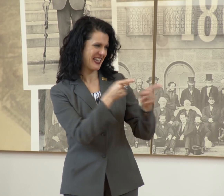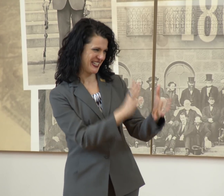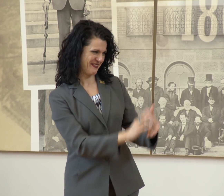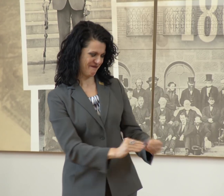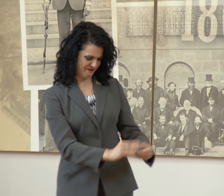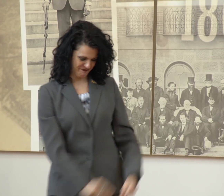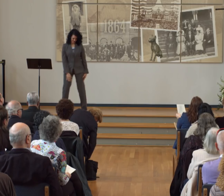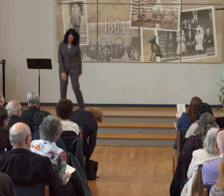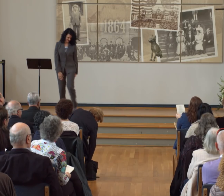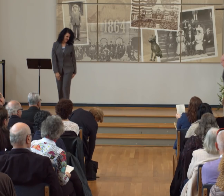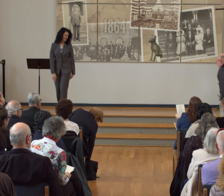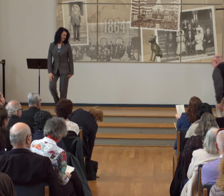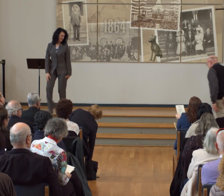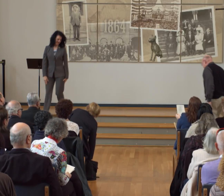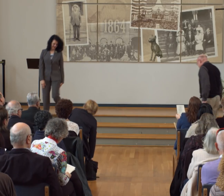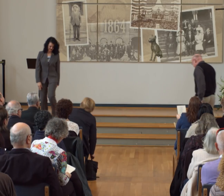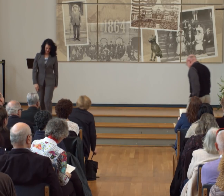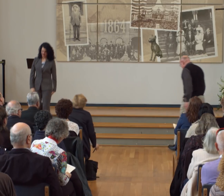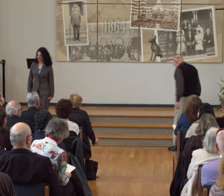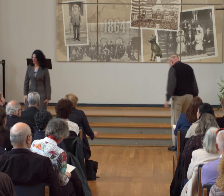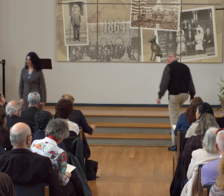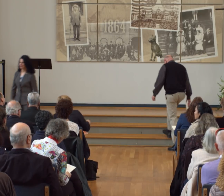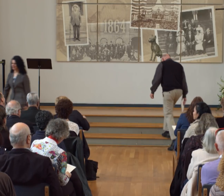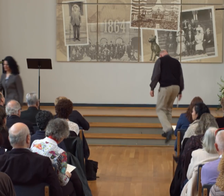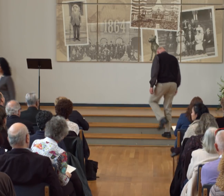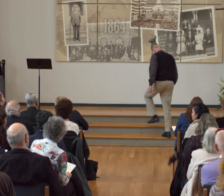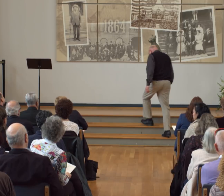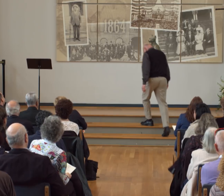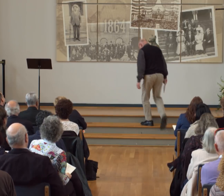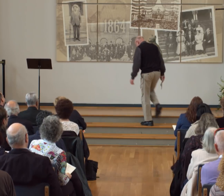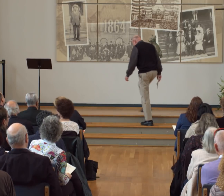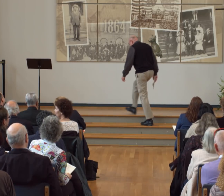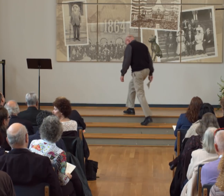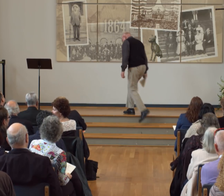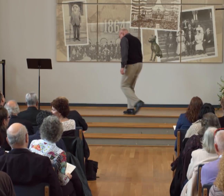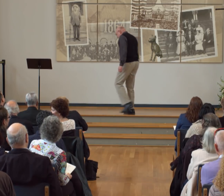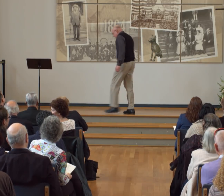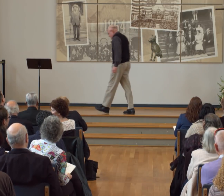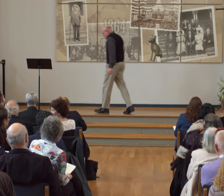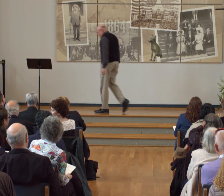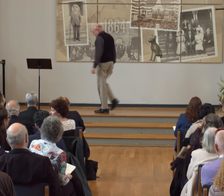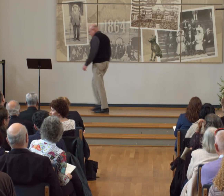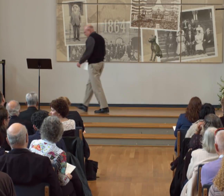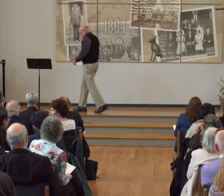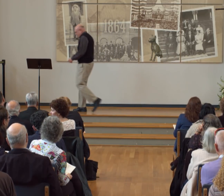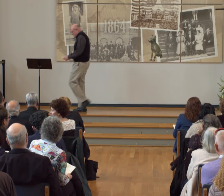who has had a relationship with Bernard Bragg that I will let him tell you.